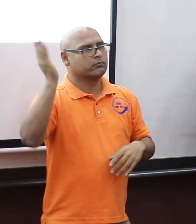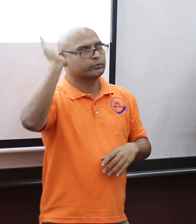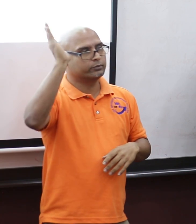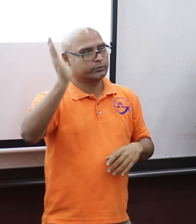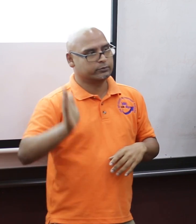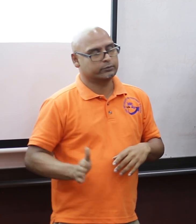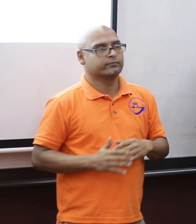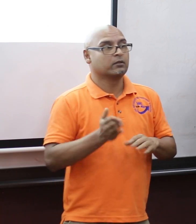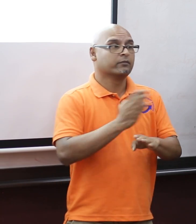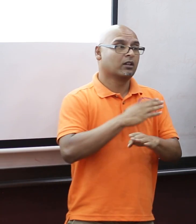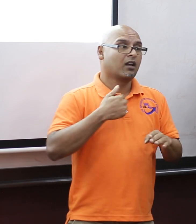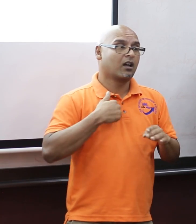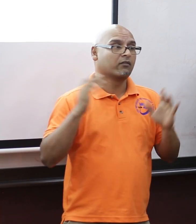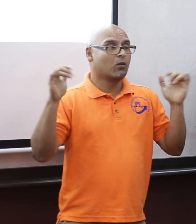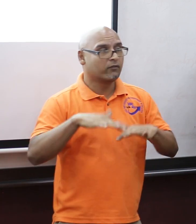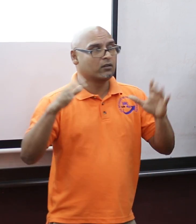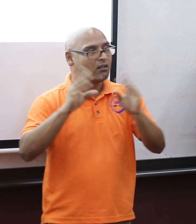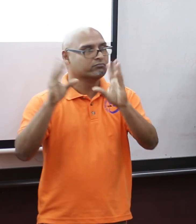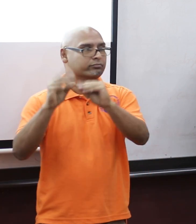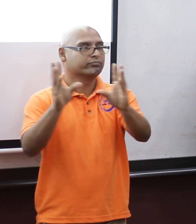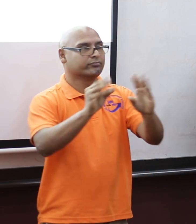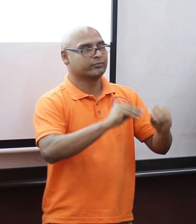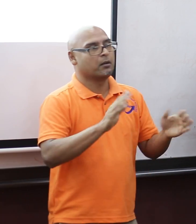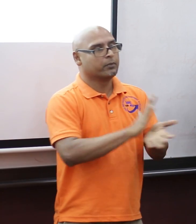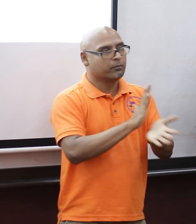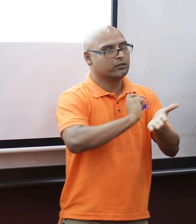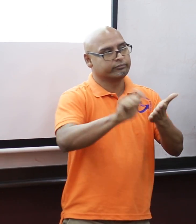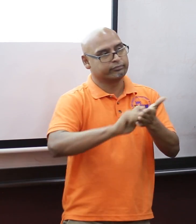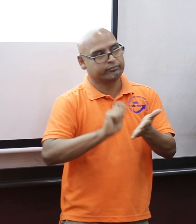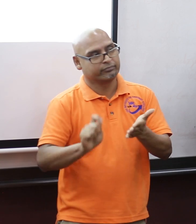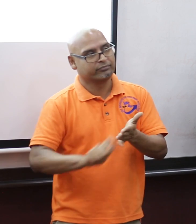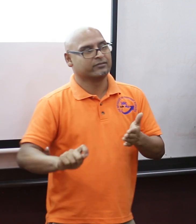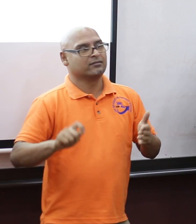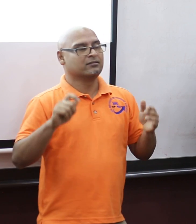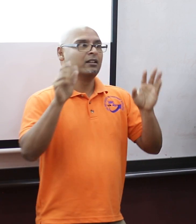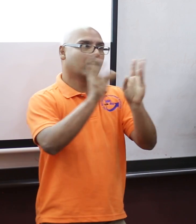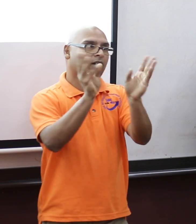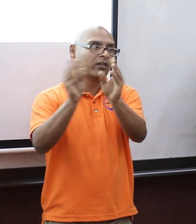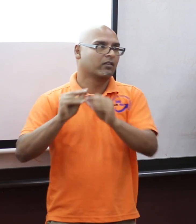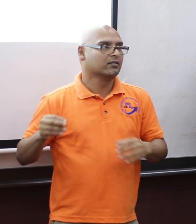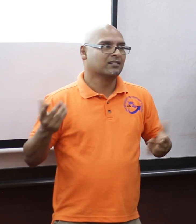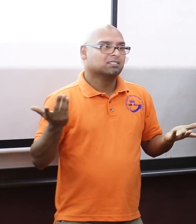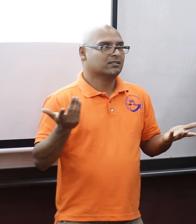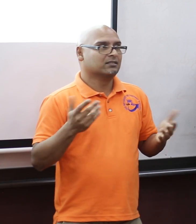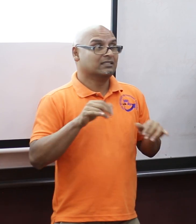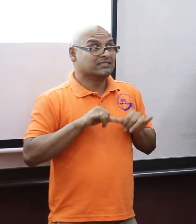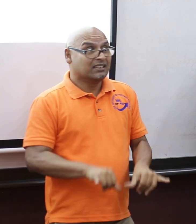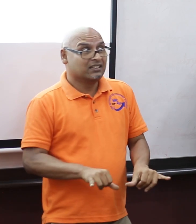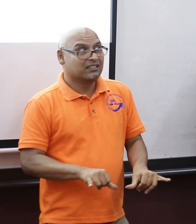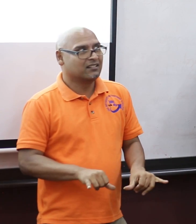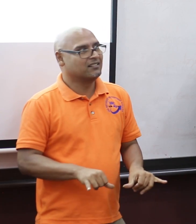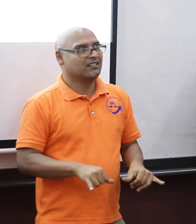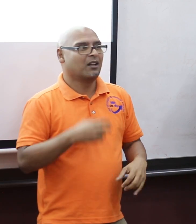before. There have been a lot of papers written, a lot of other conferences and symposiums, and yet it's